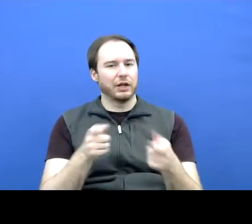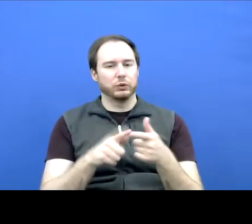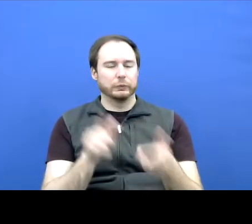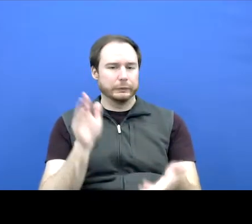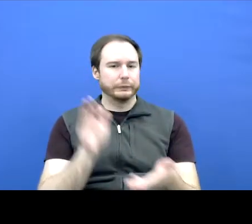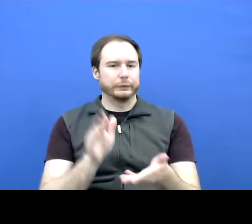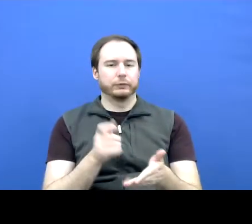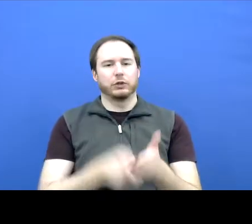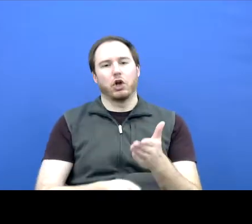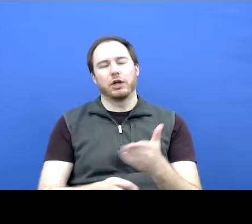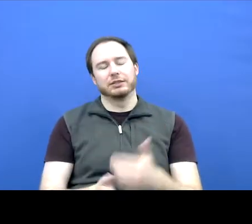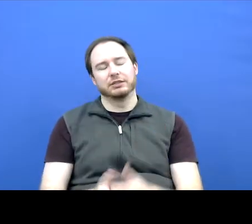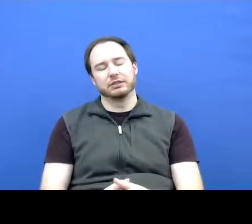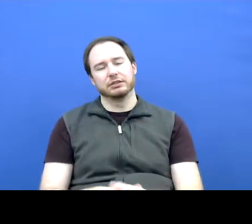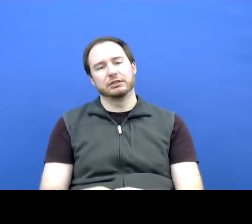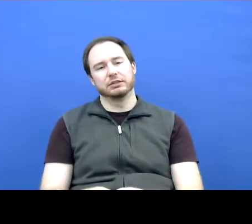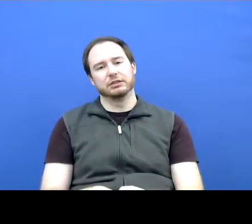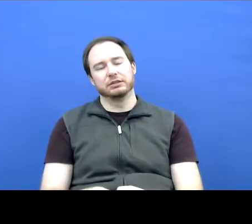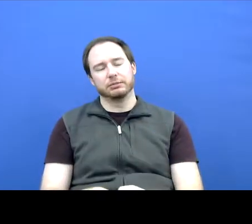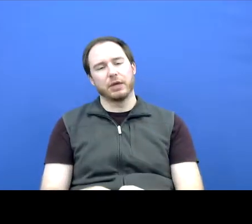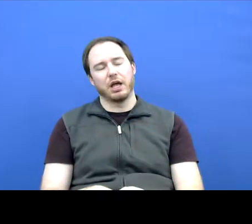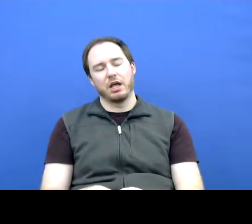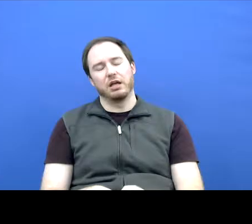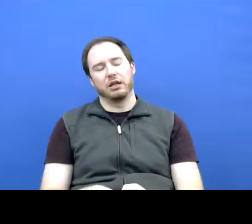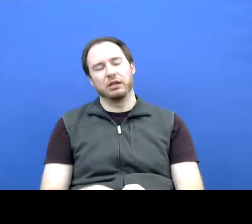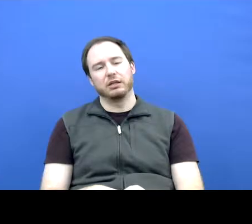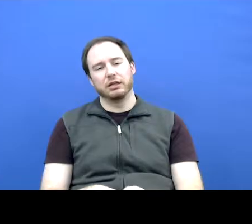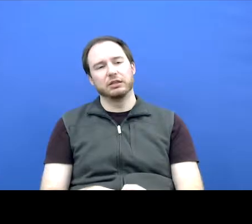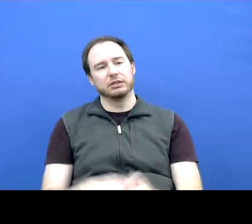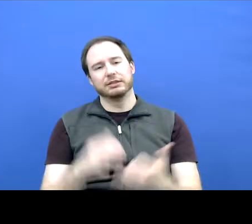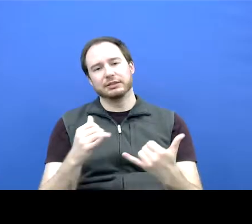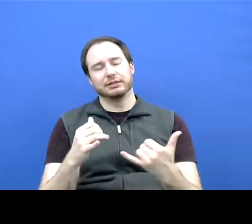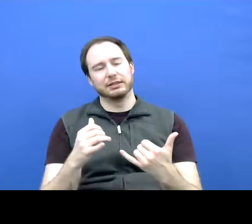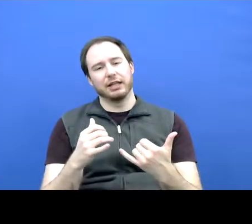So, but it's definitely a challenge